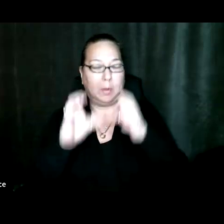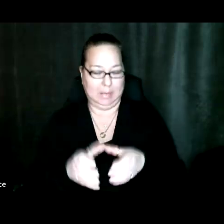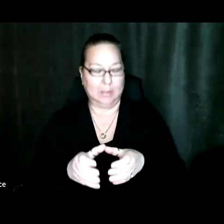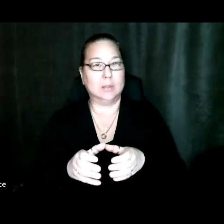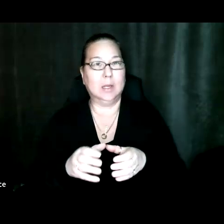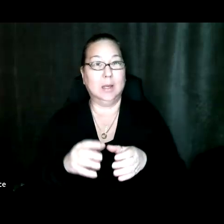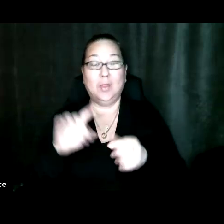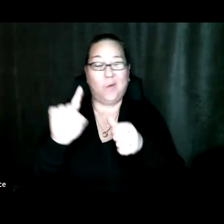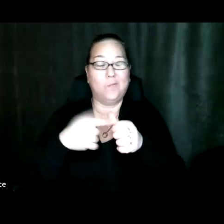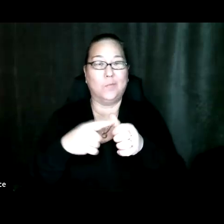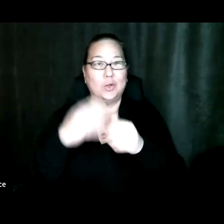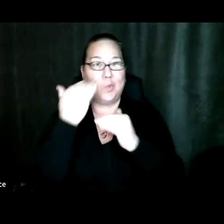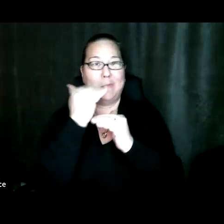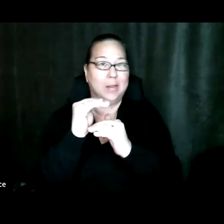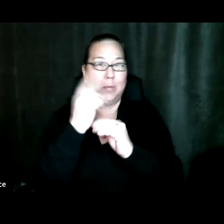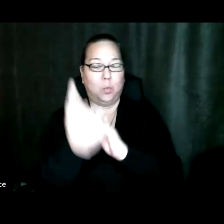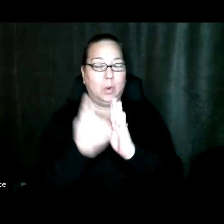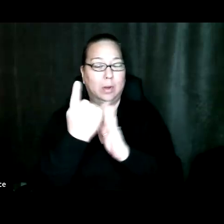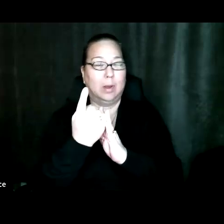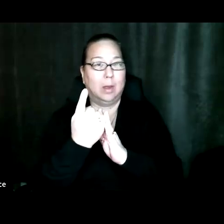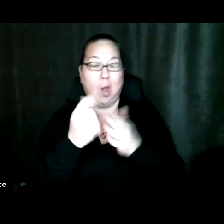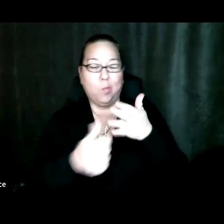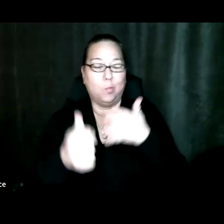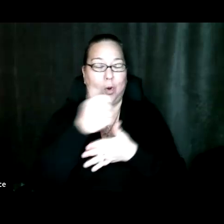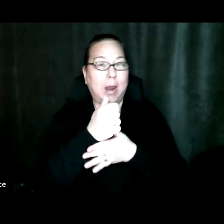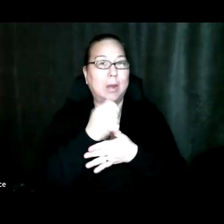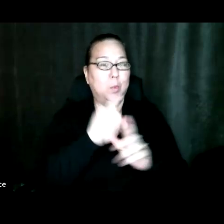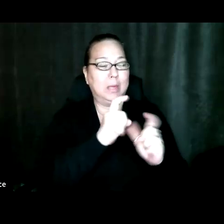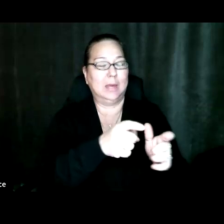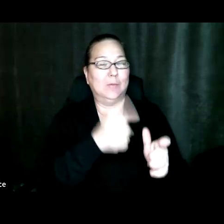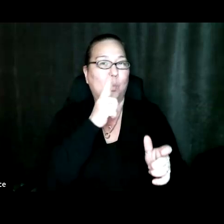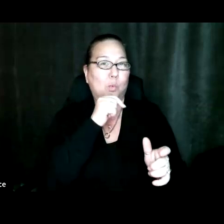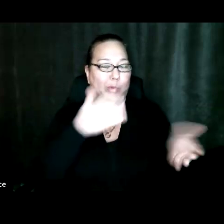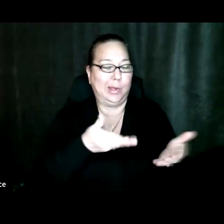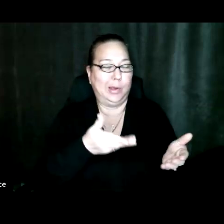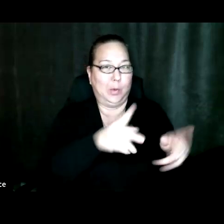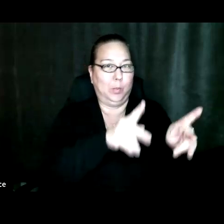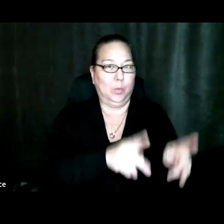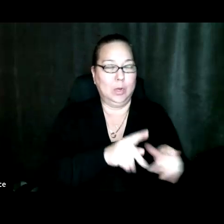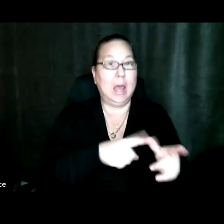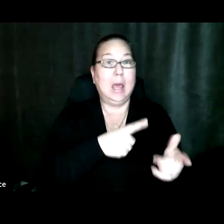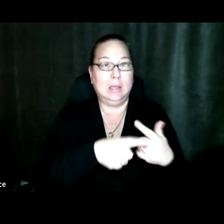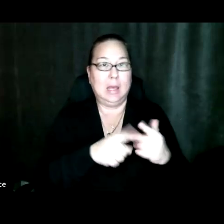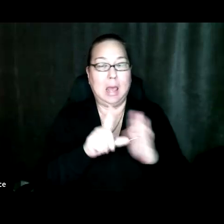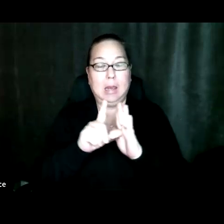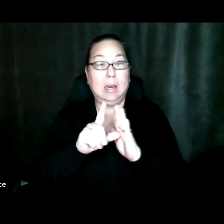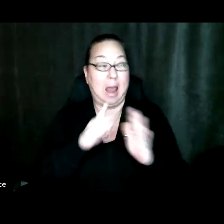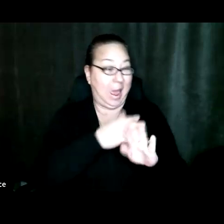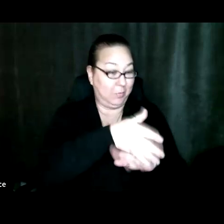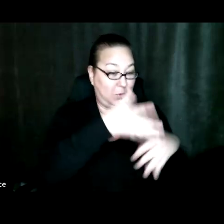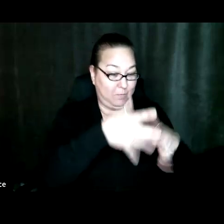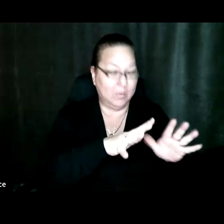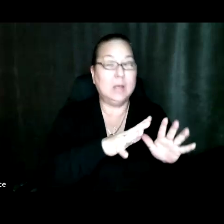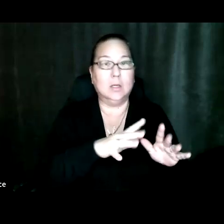1 hour. Priority will be given to those testifying in person. Time permitting, the committee will then open it up for virtual